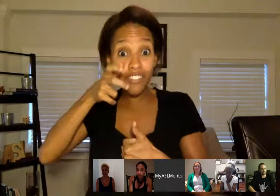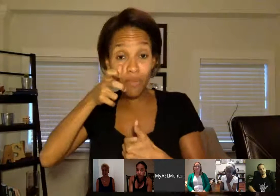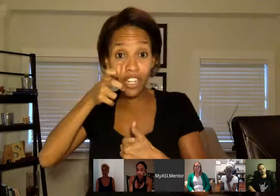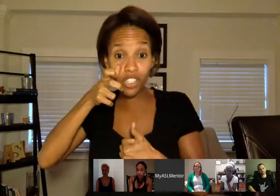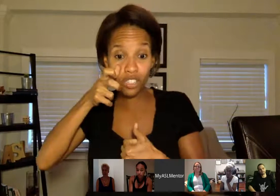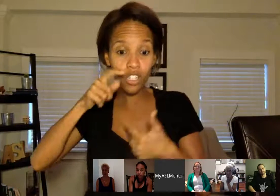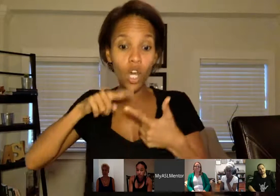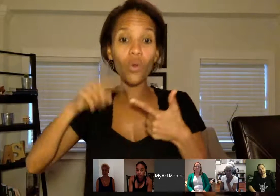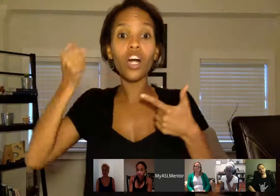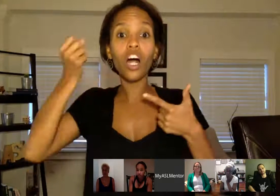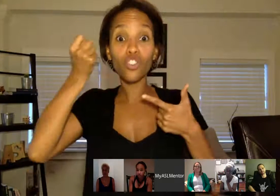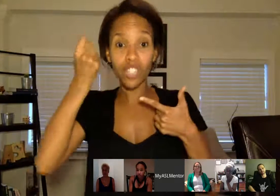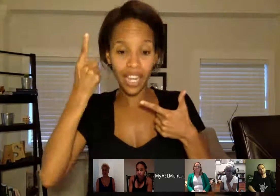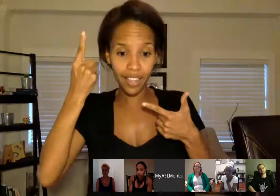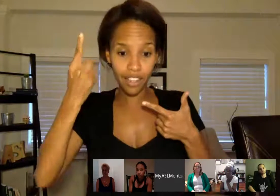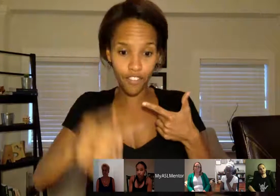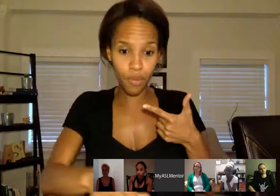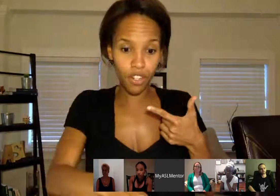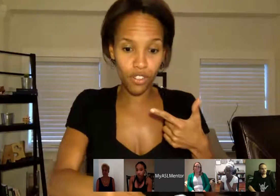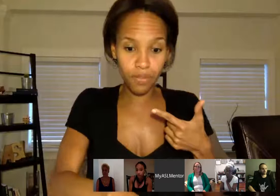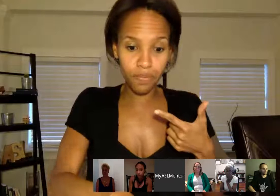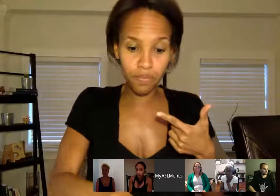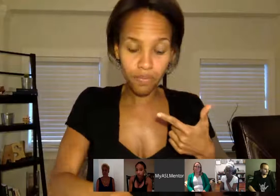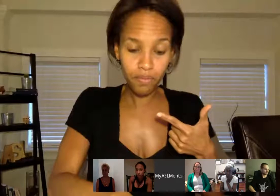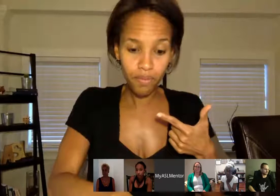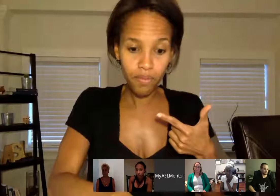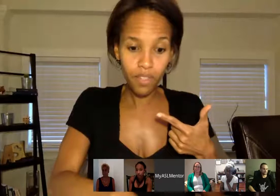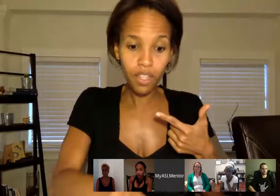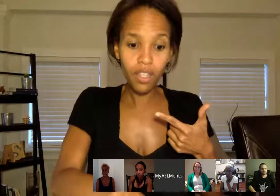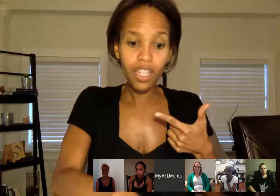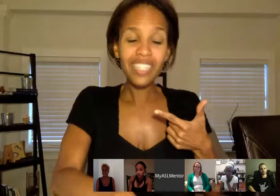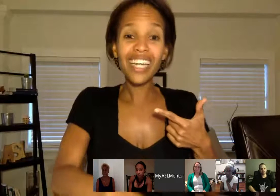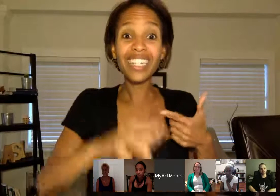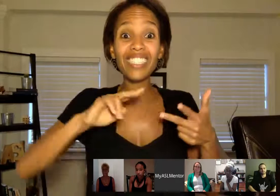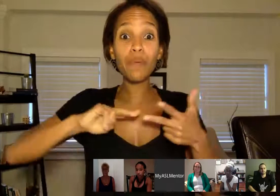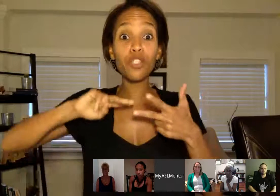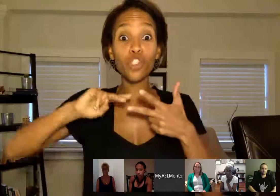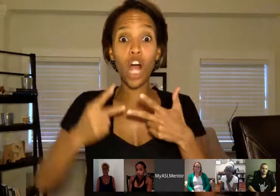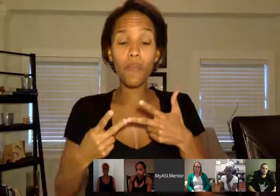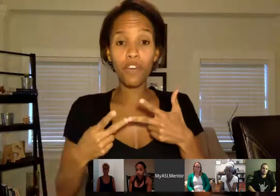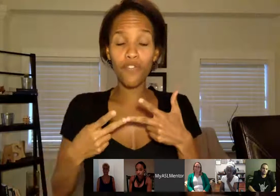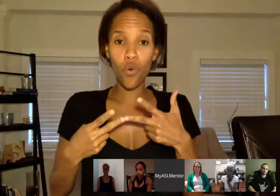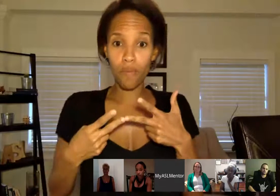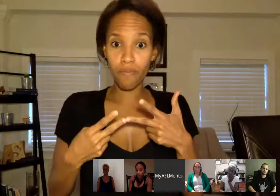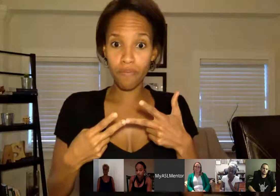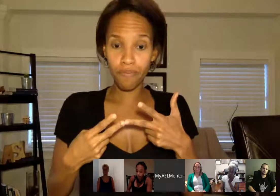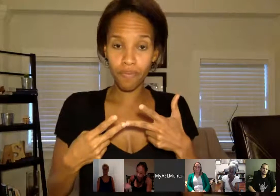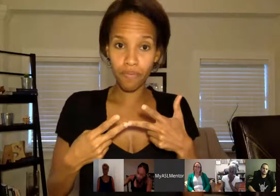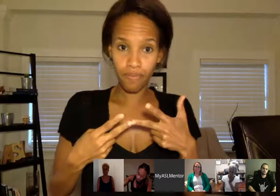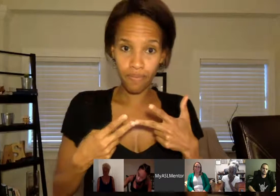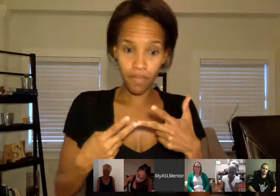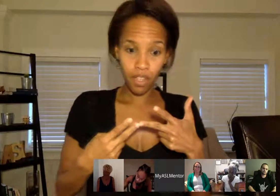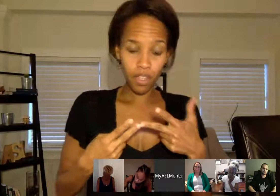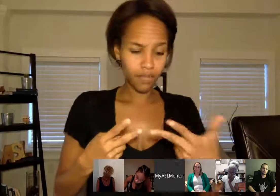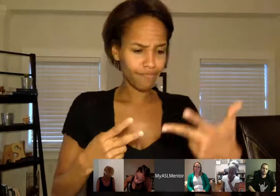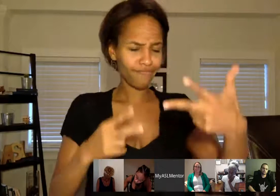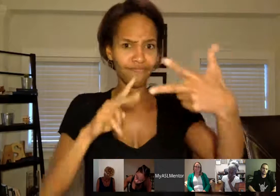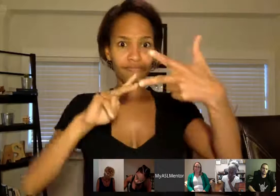the information, we understand the information. Second step is dropping form.